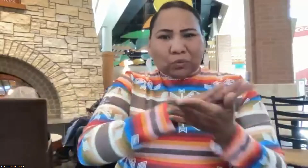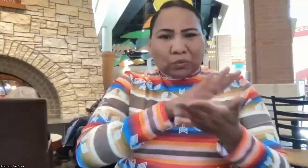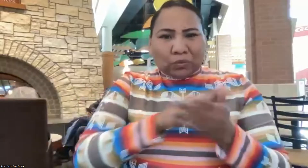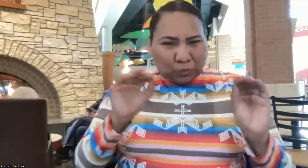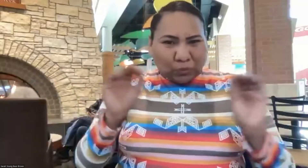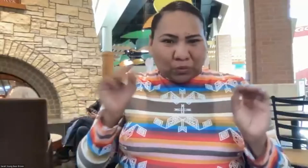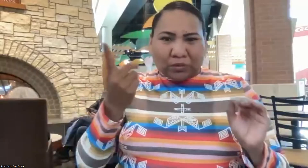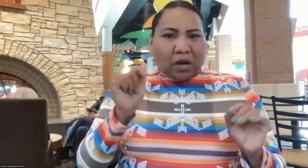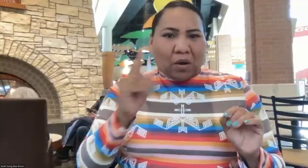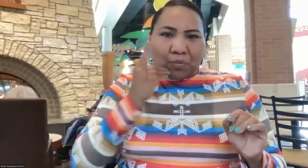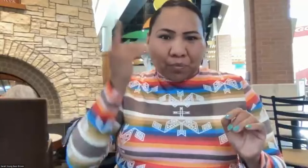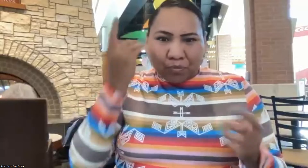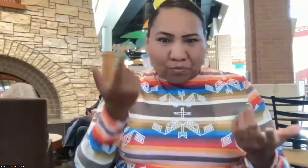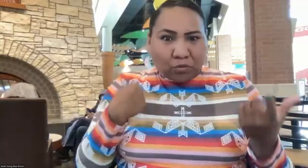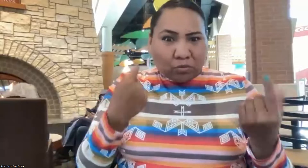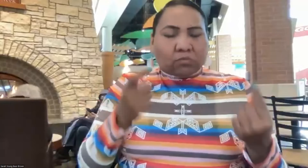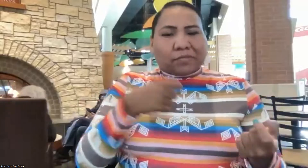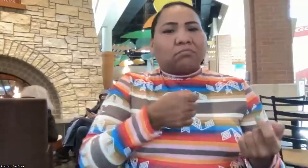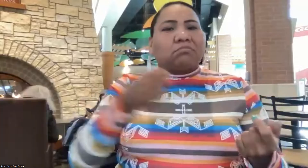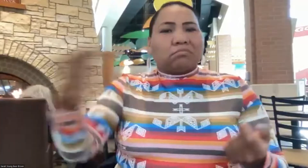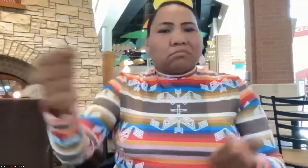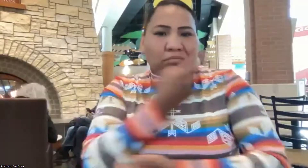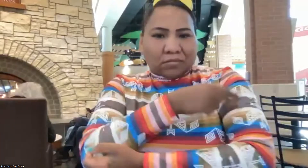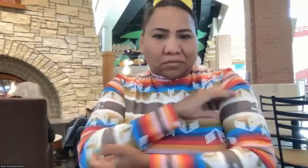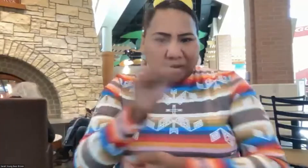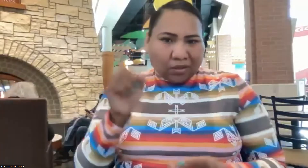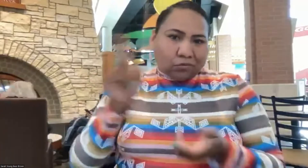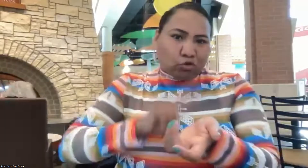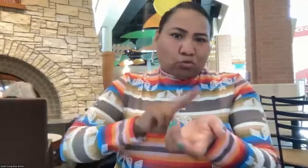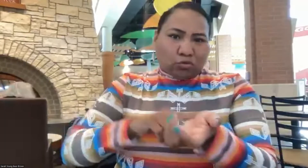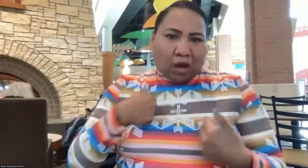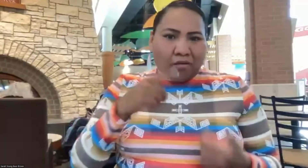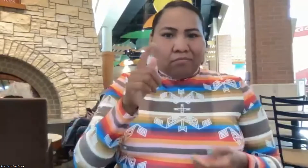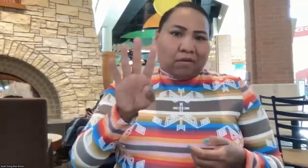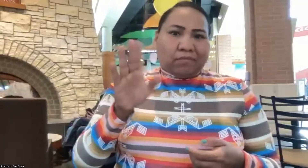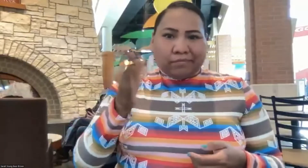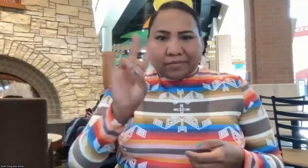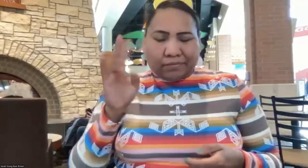because, and I was taken there by the dorm supervisor because everyone else was in class.